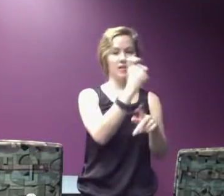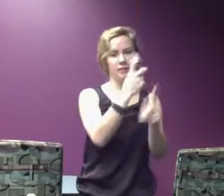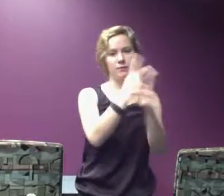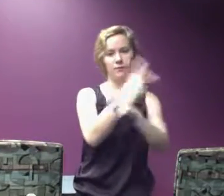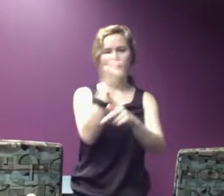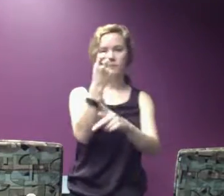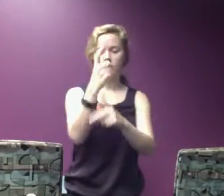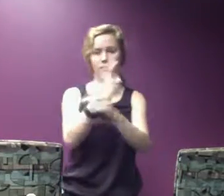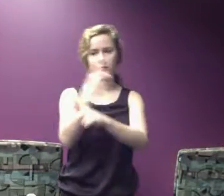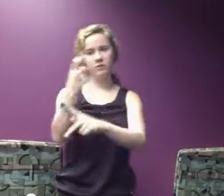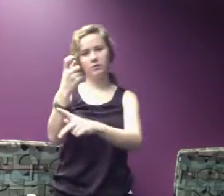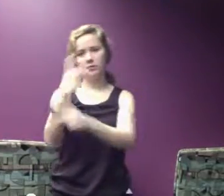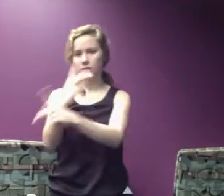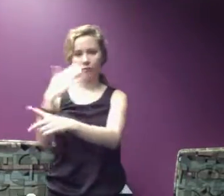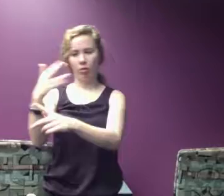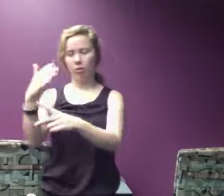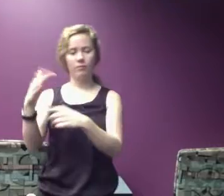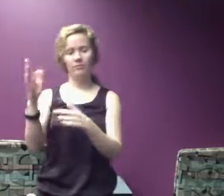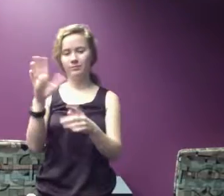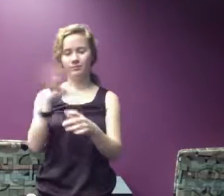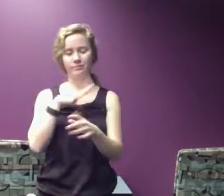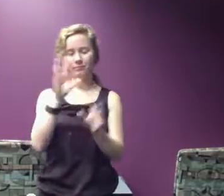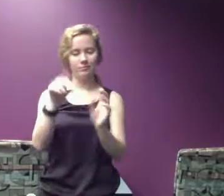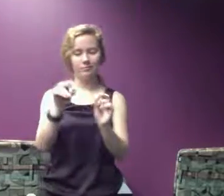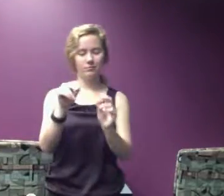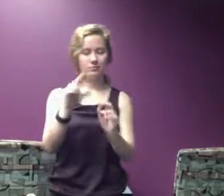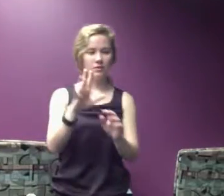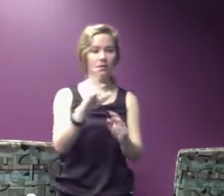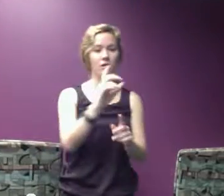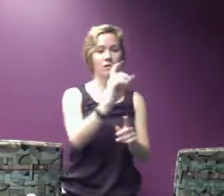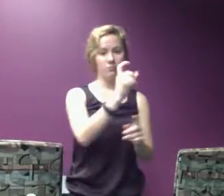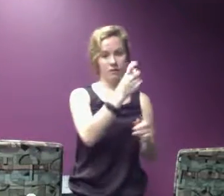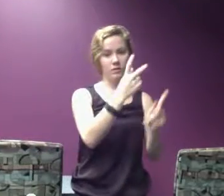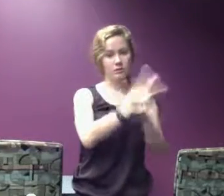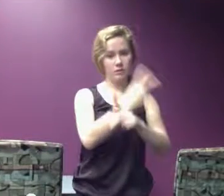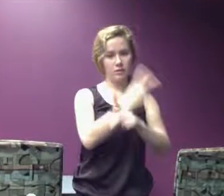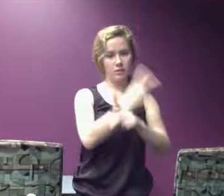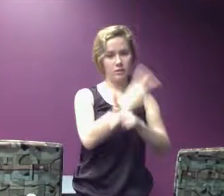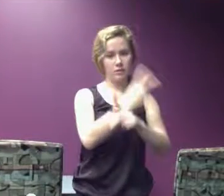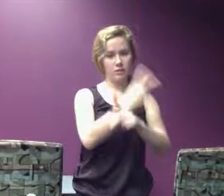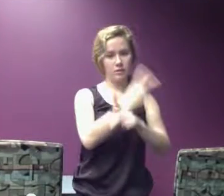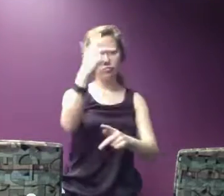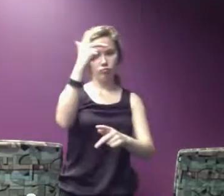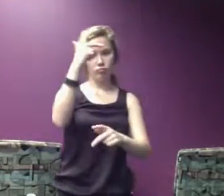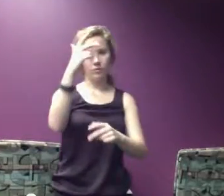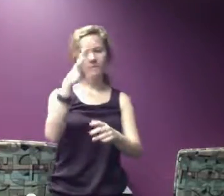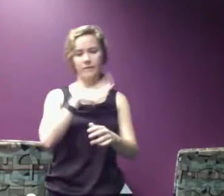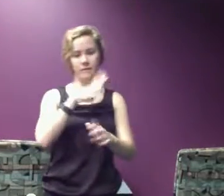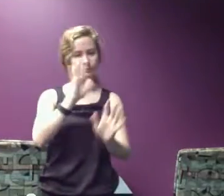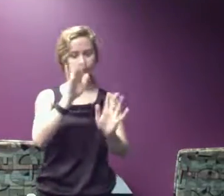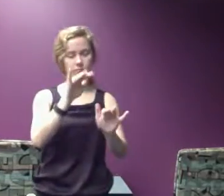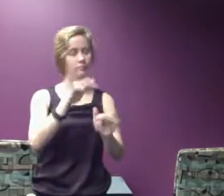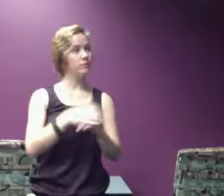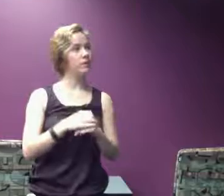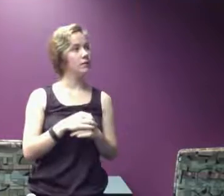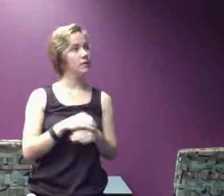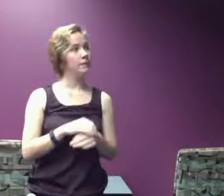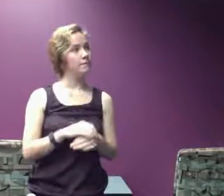you need x times x times x, x times x to the